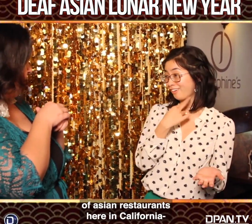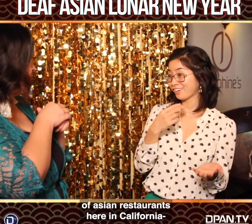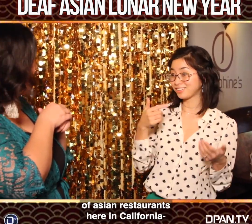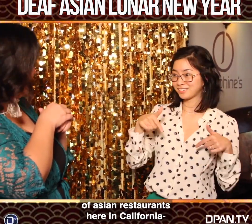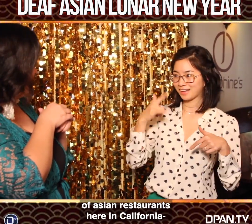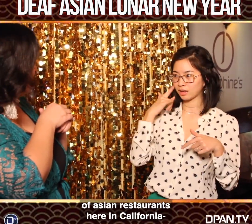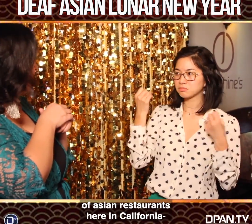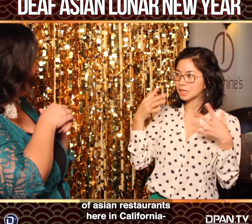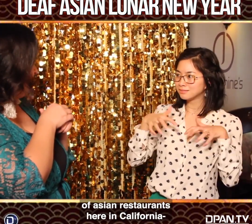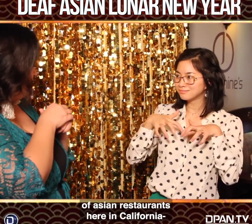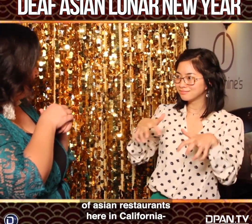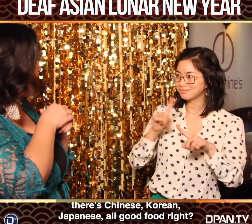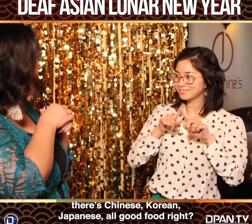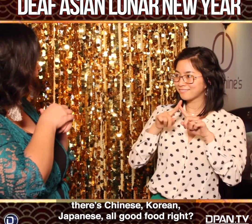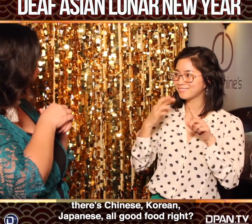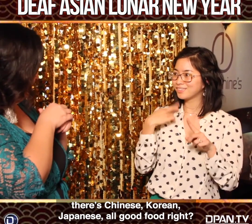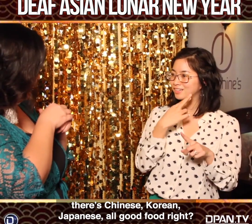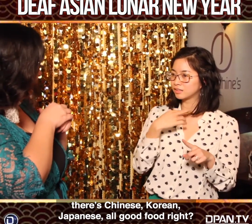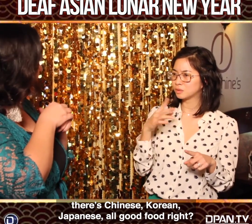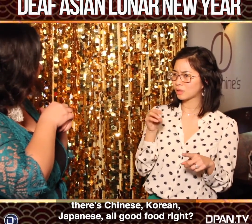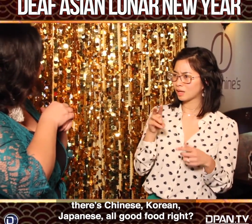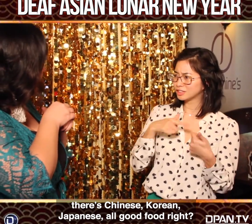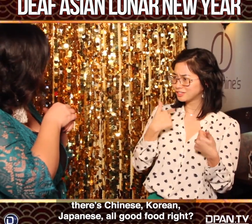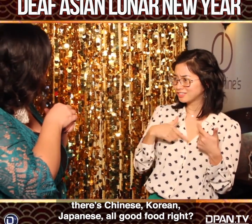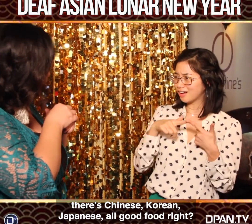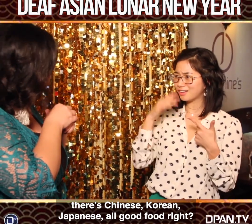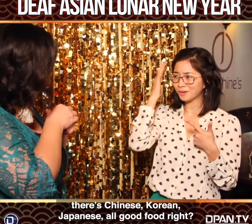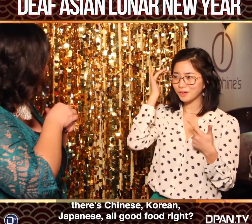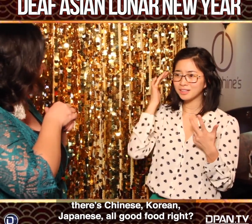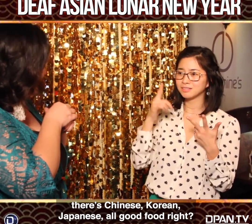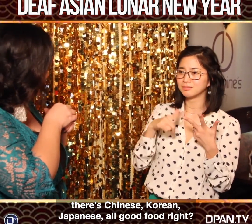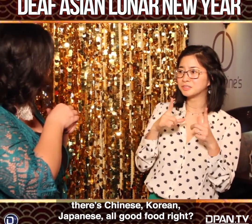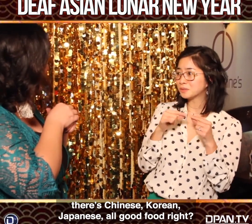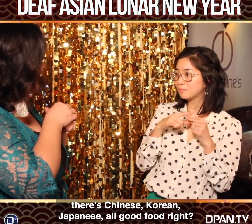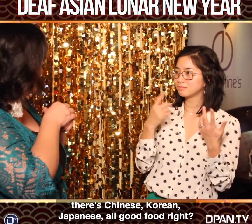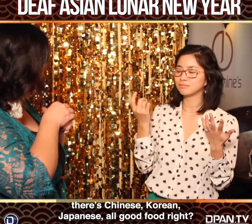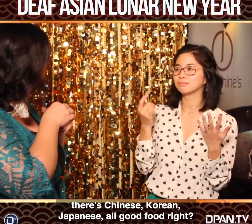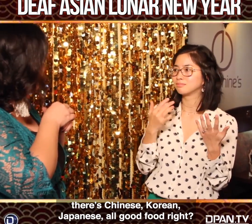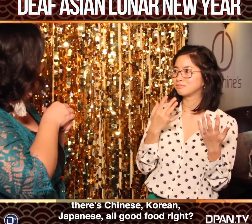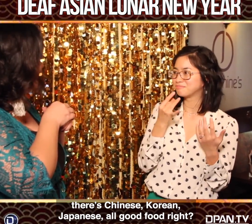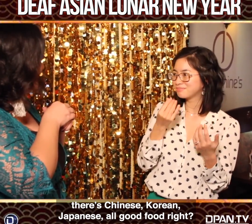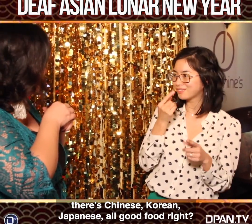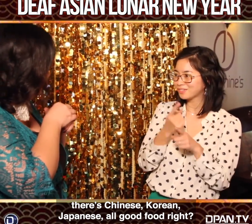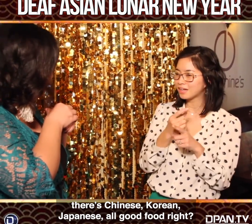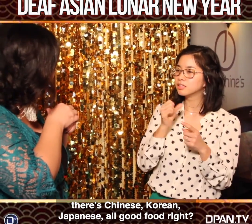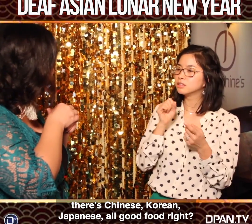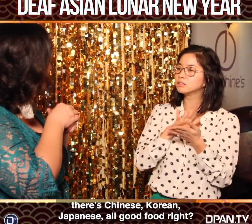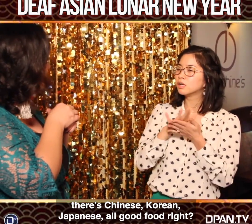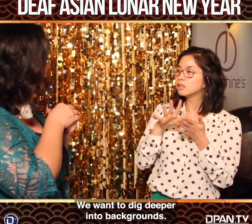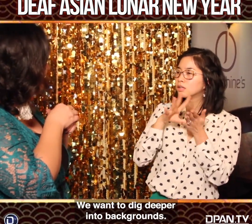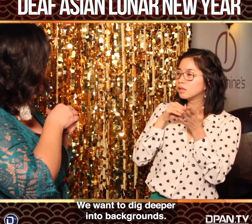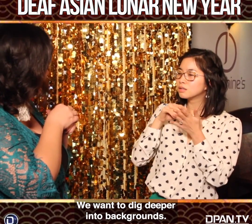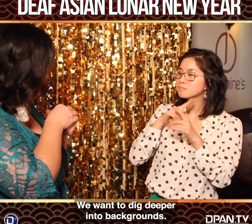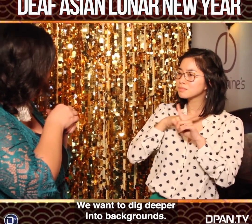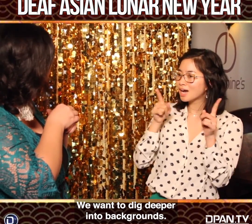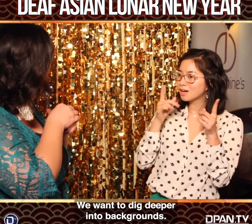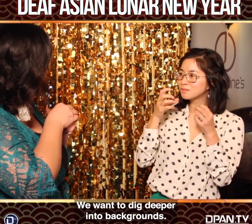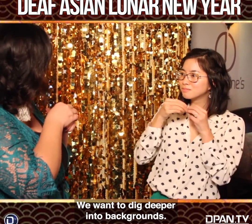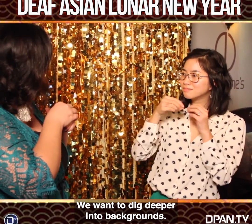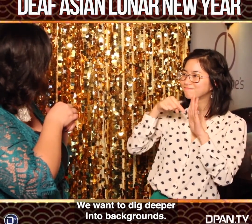here in California. There's Chinese, Korean, Japanese, all good food, right? We want to dig deeper into backgrounds, and